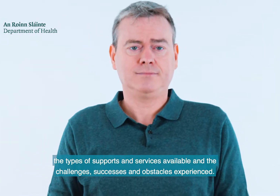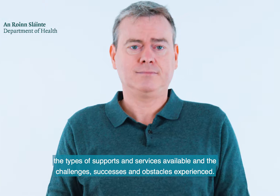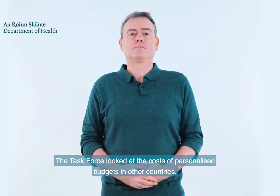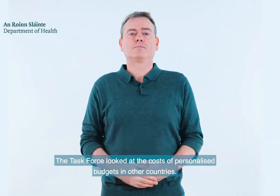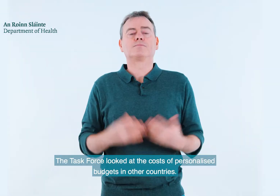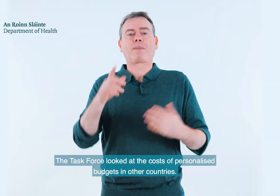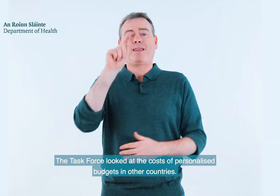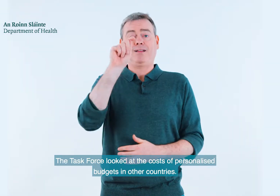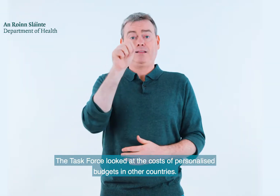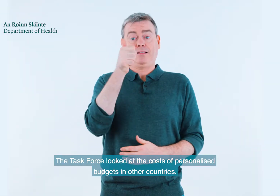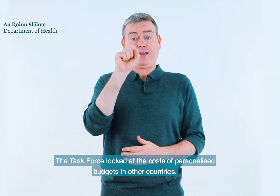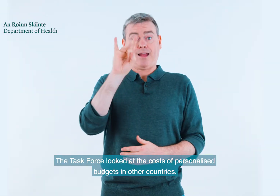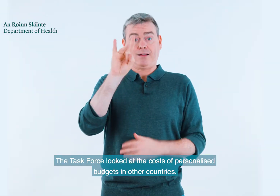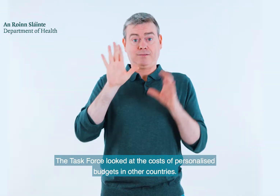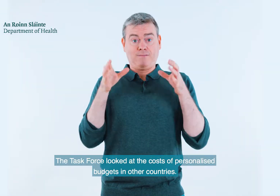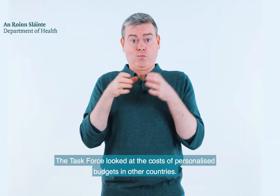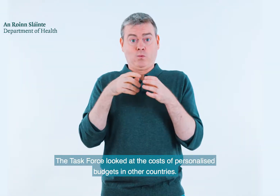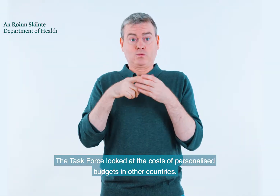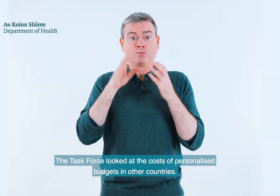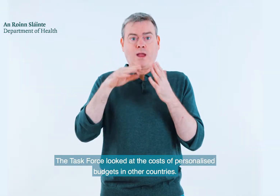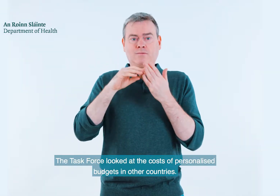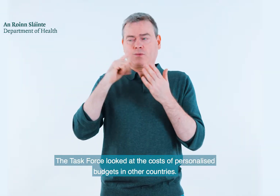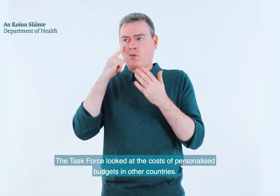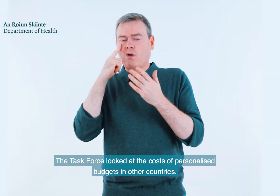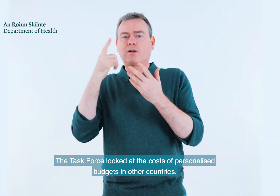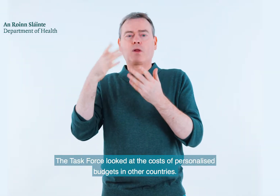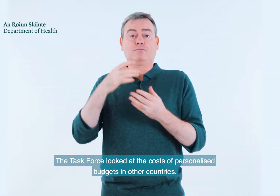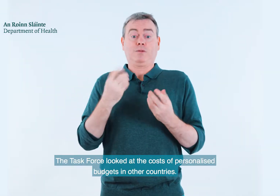The task force looked at the costs of personalised budgets in other countries.